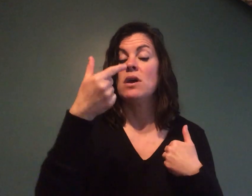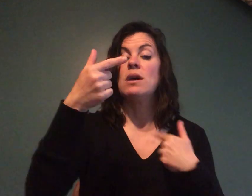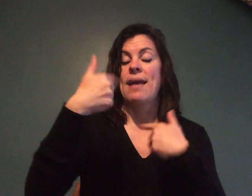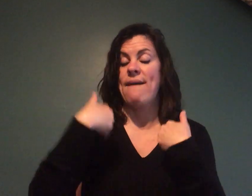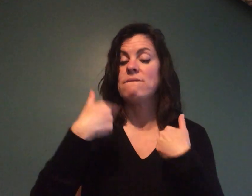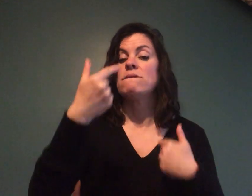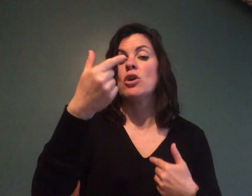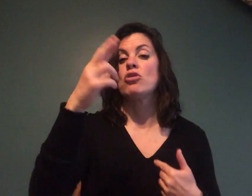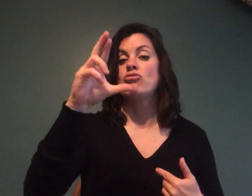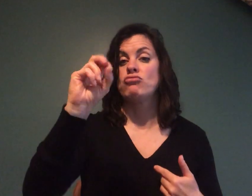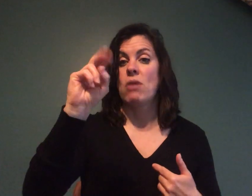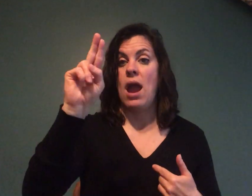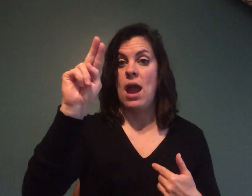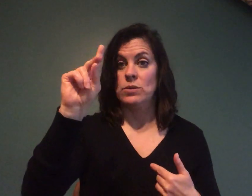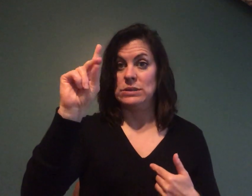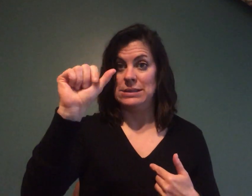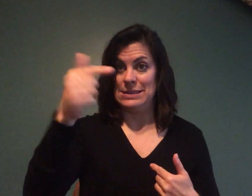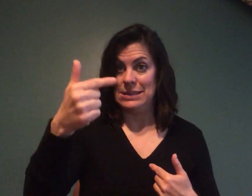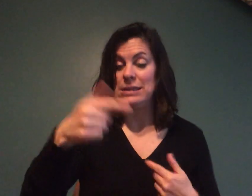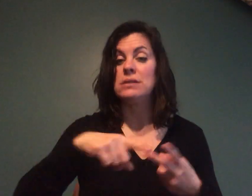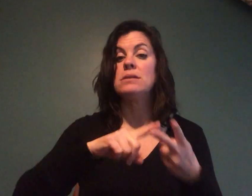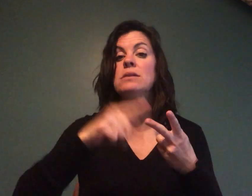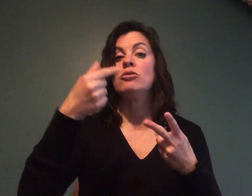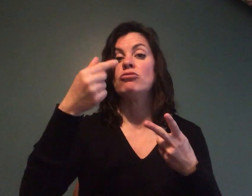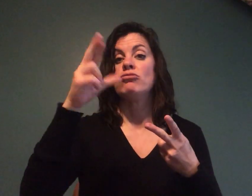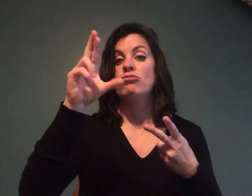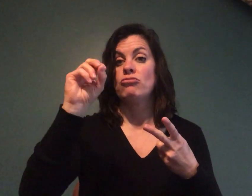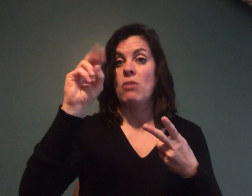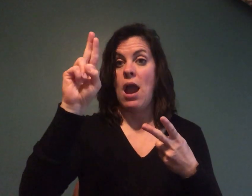These guys don't remember nothing from class?